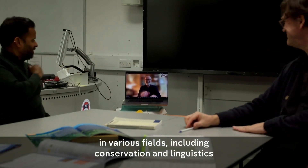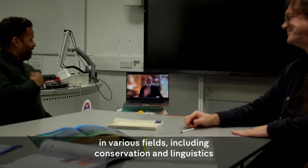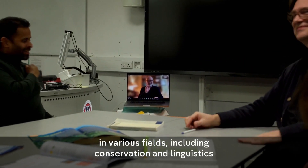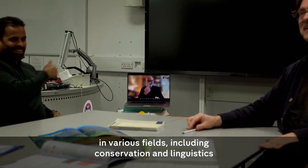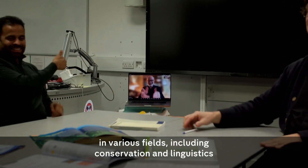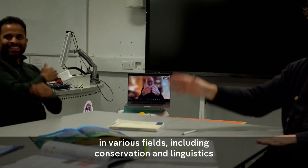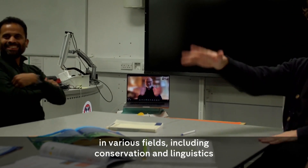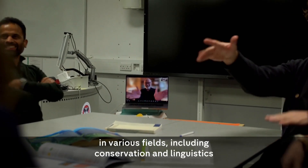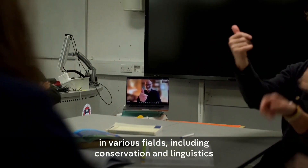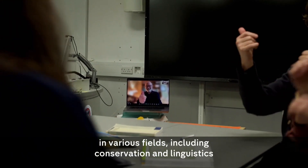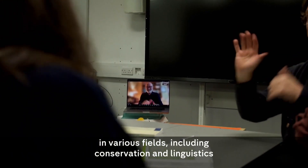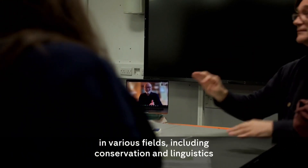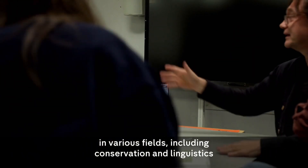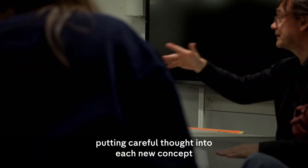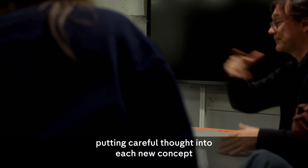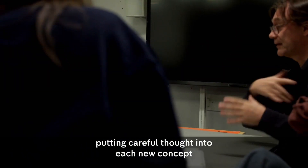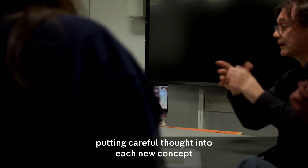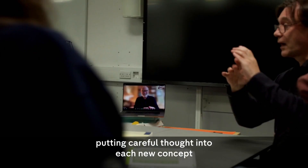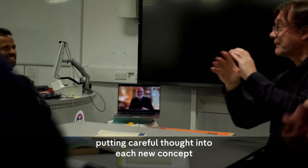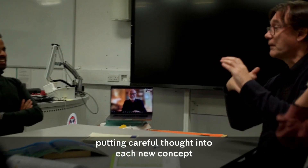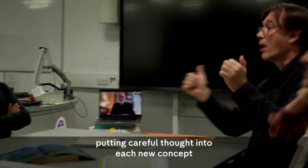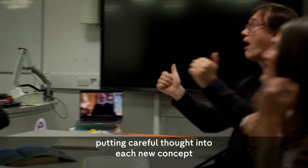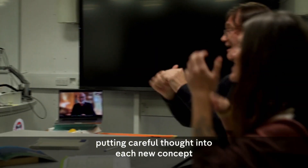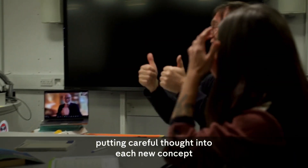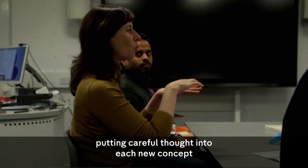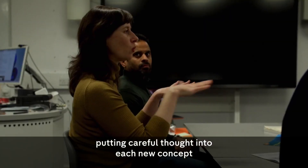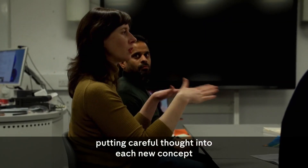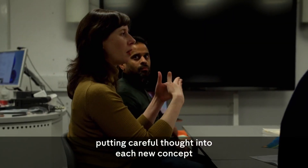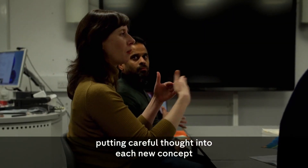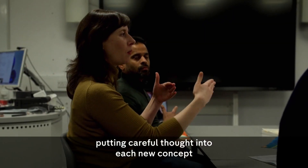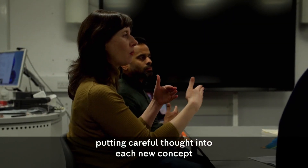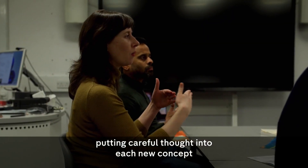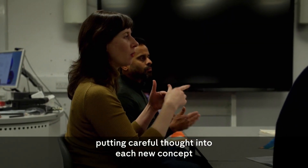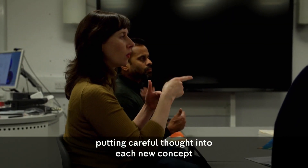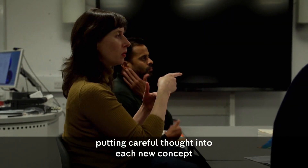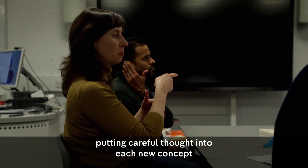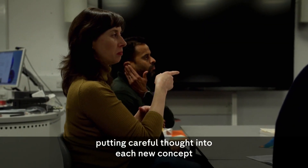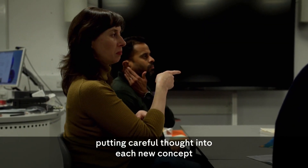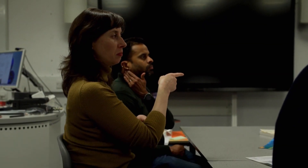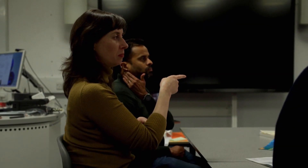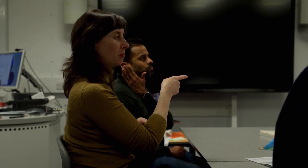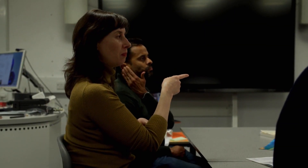conservation and linguistics, putting careful thought into each new concept.